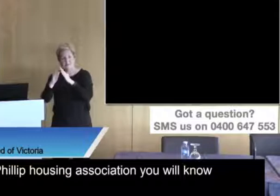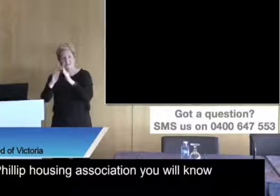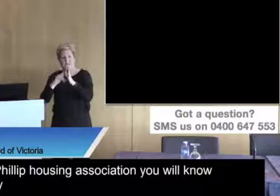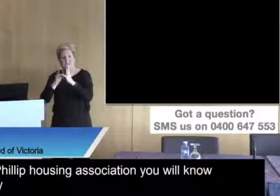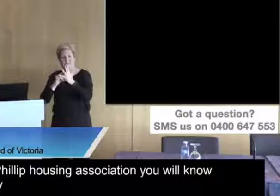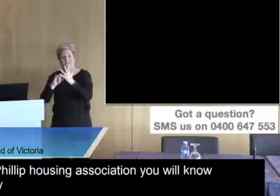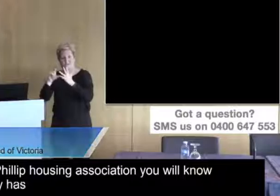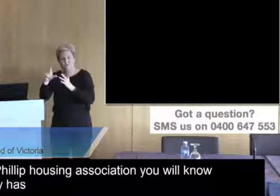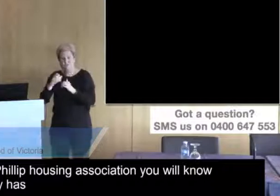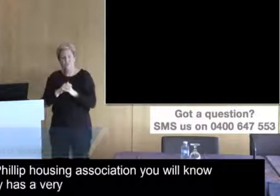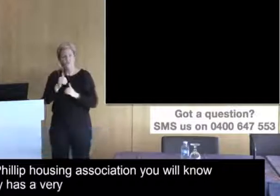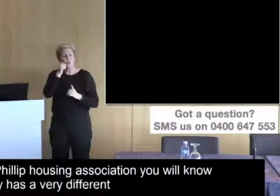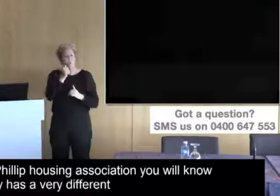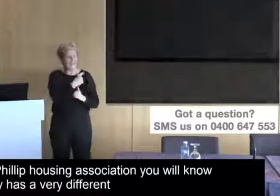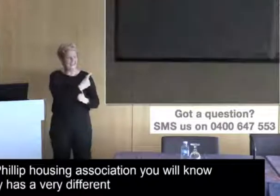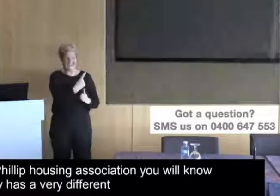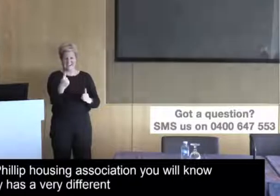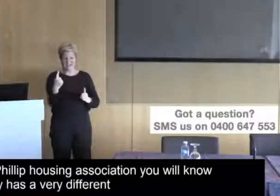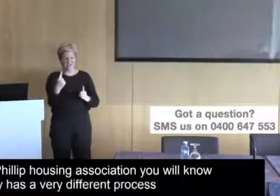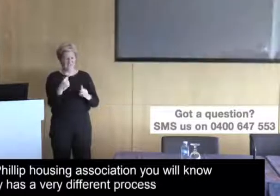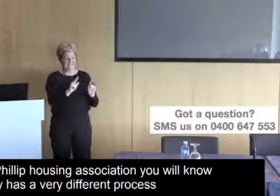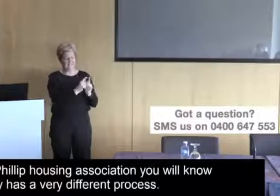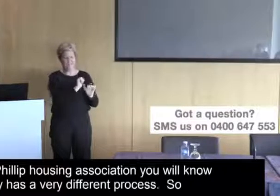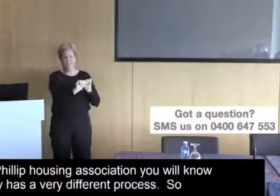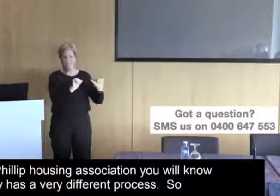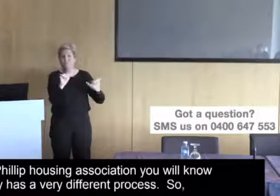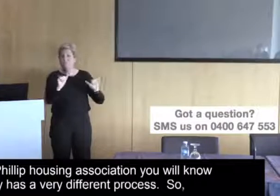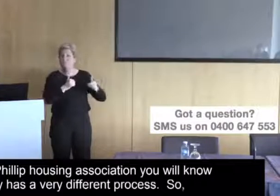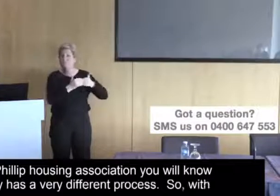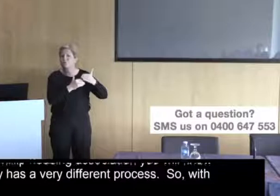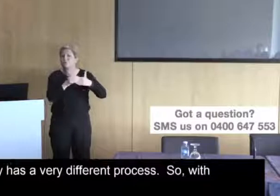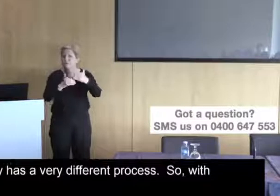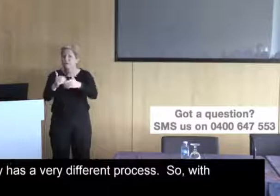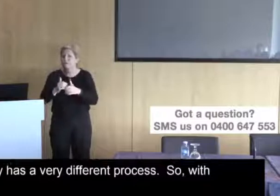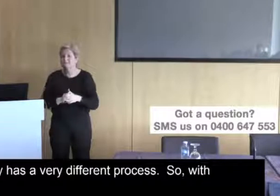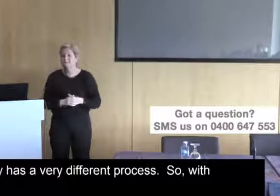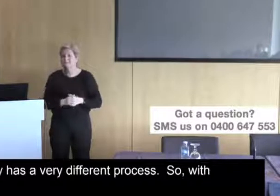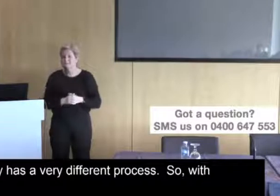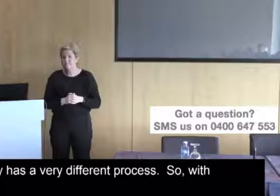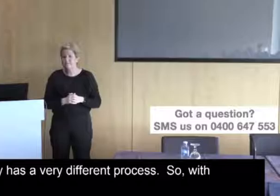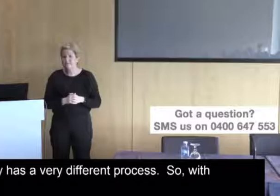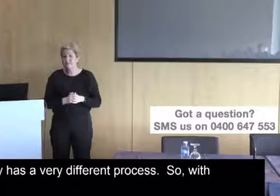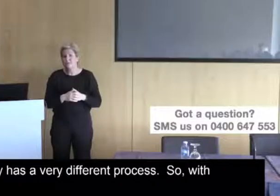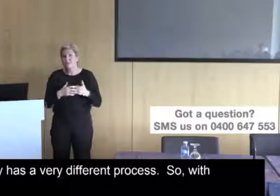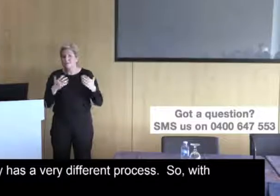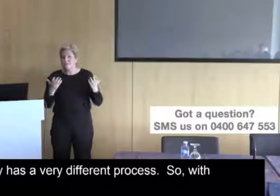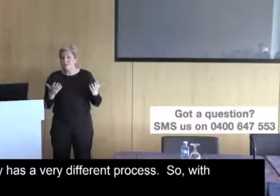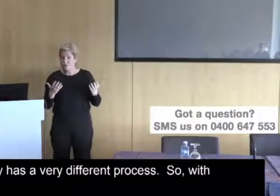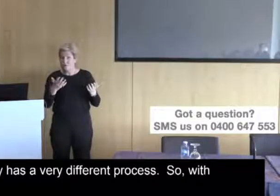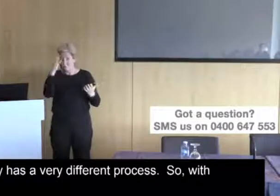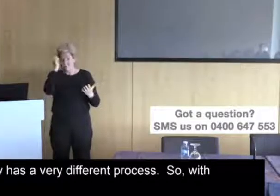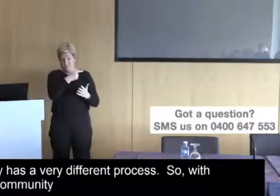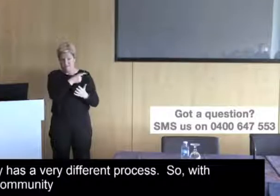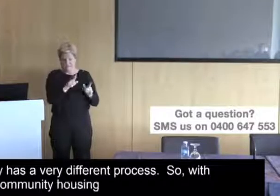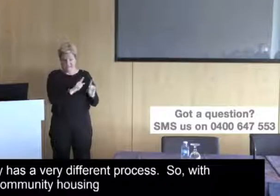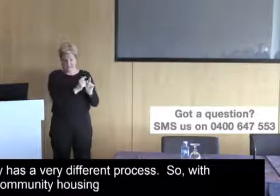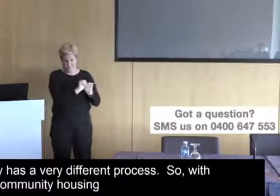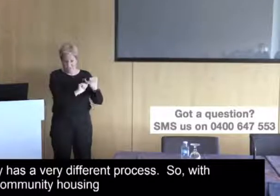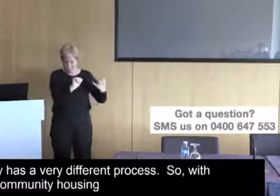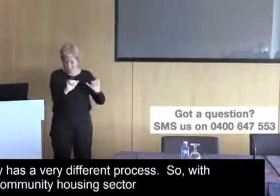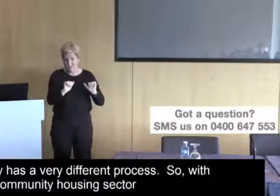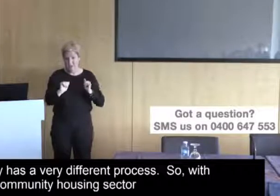Victoria, or possibly one of the other agencies like Yarra Community Housing or Port Phillip Housing Association, you'll